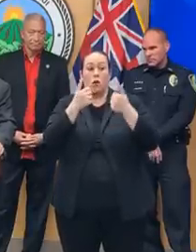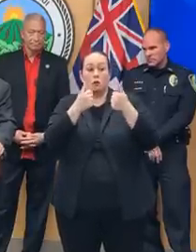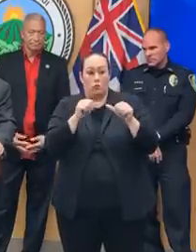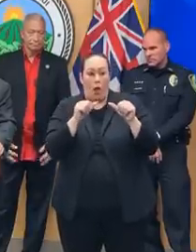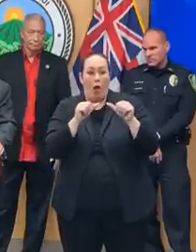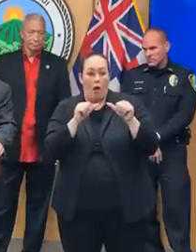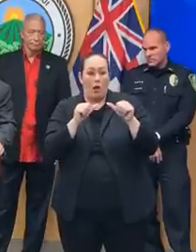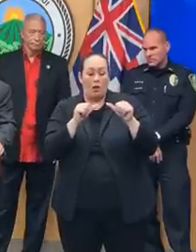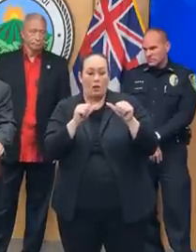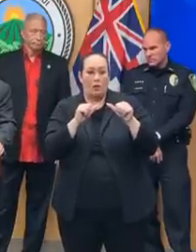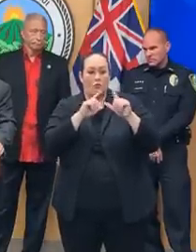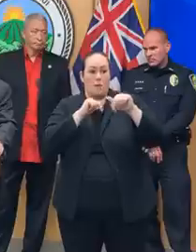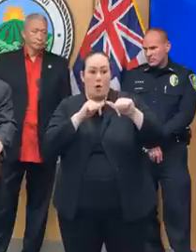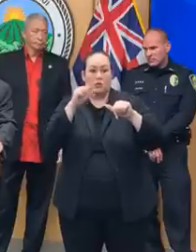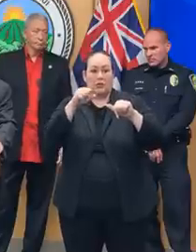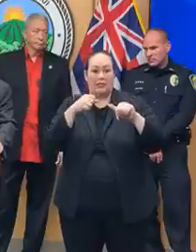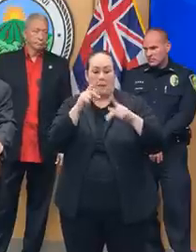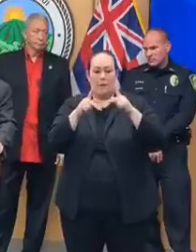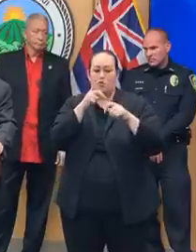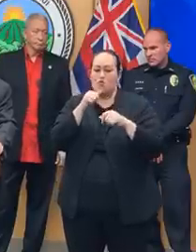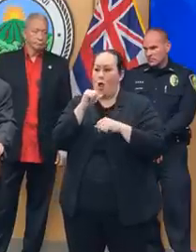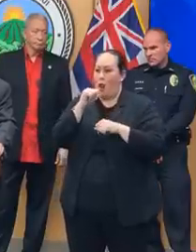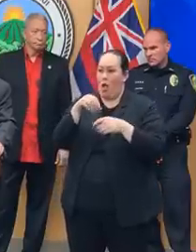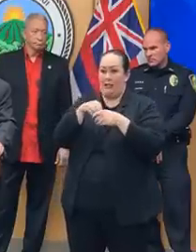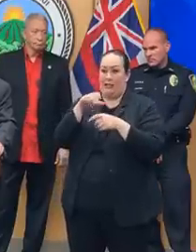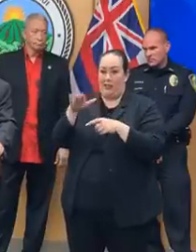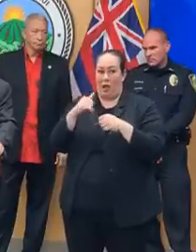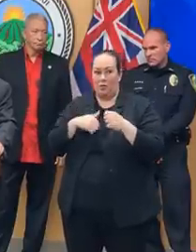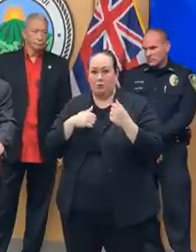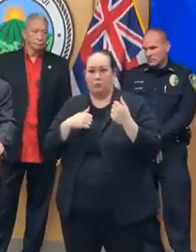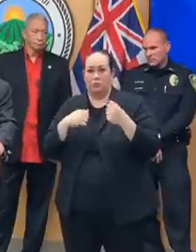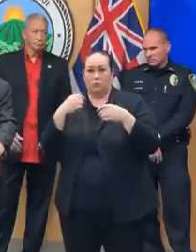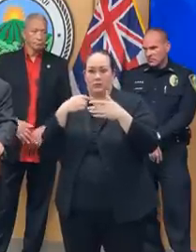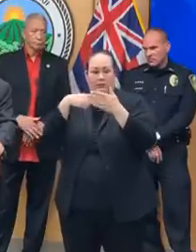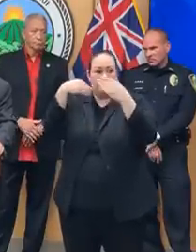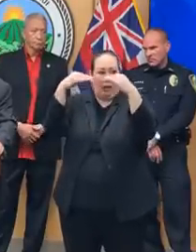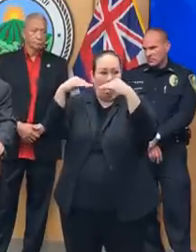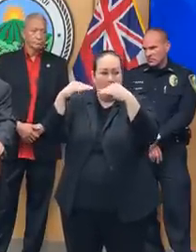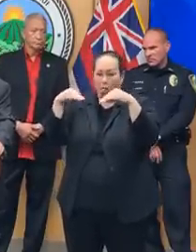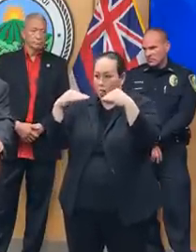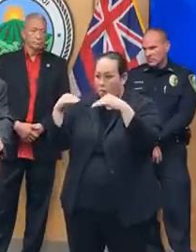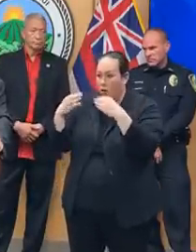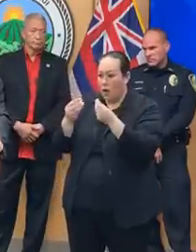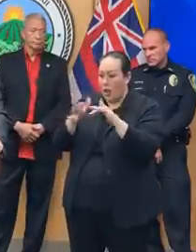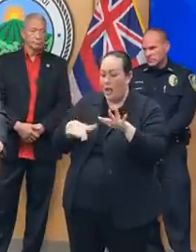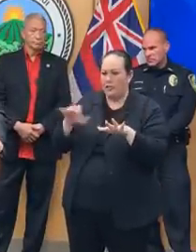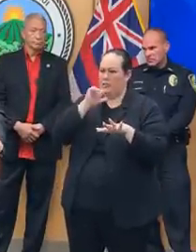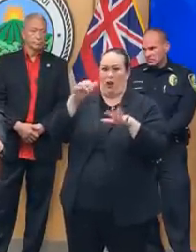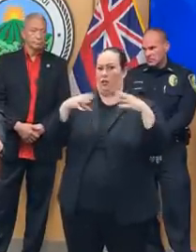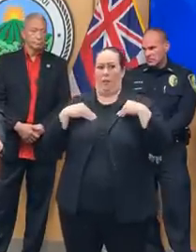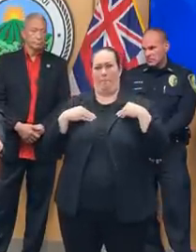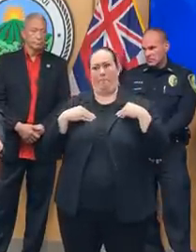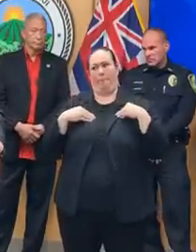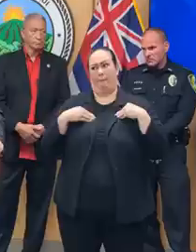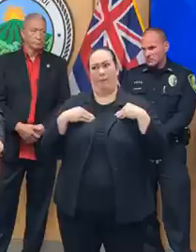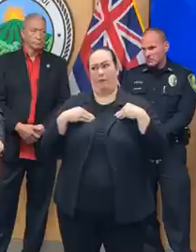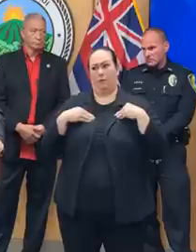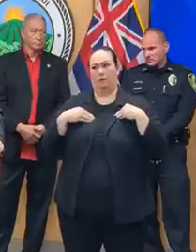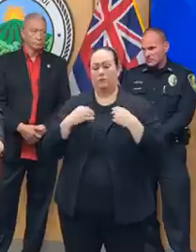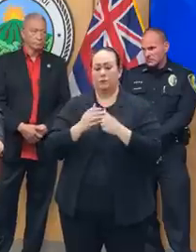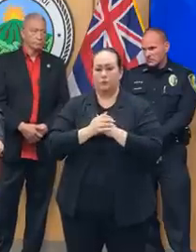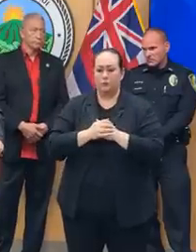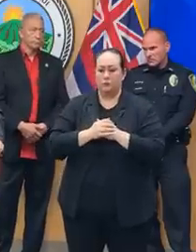industry reaching out, and that is unacceptable to us. So, forgive me. So what we're doing about that is